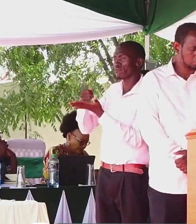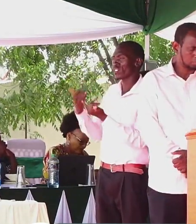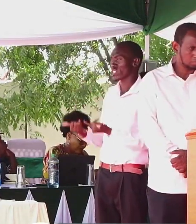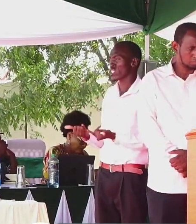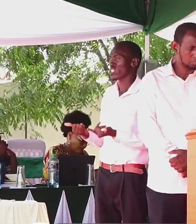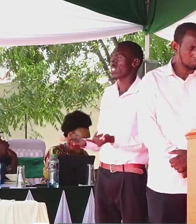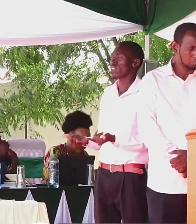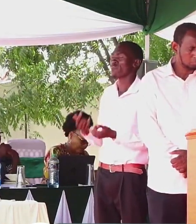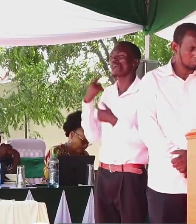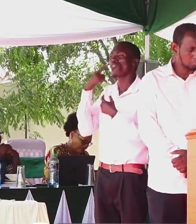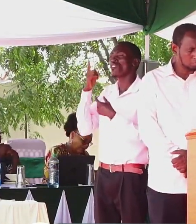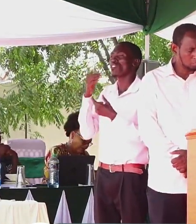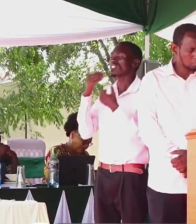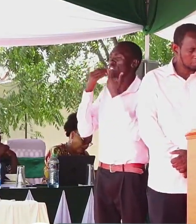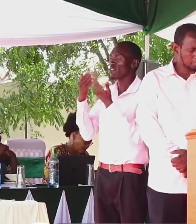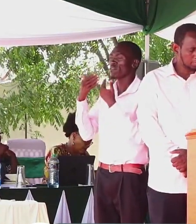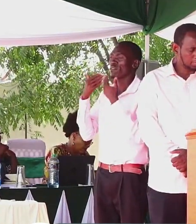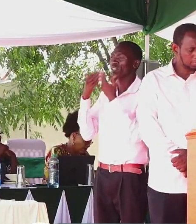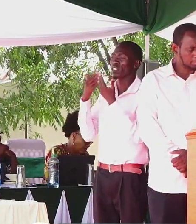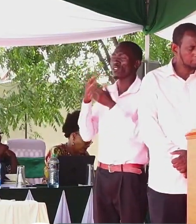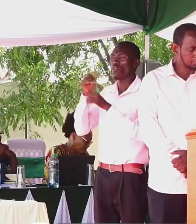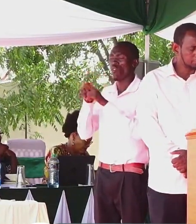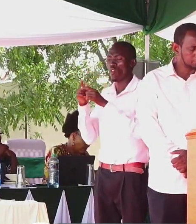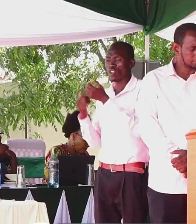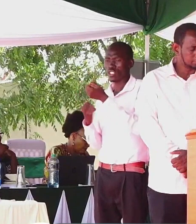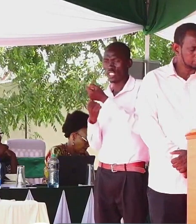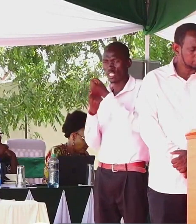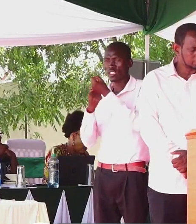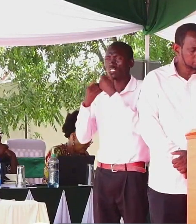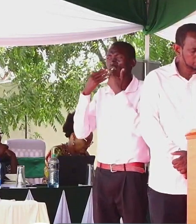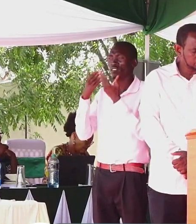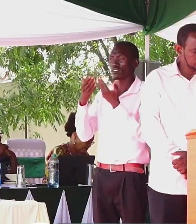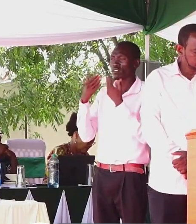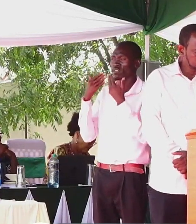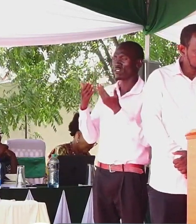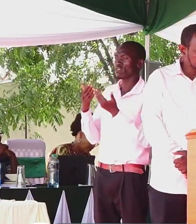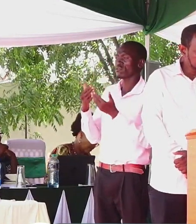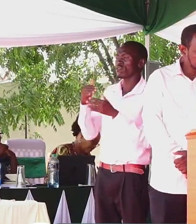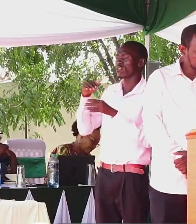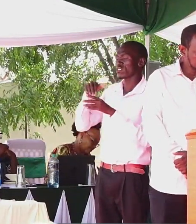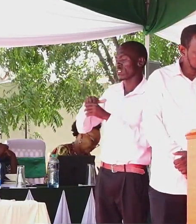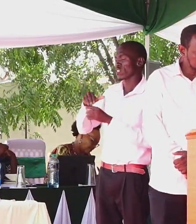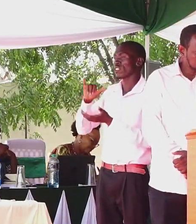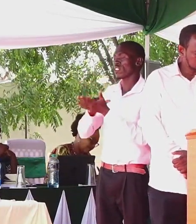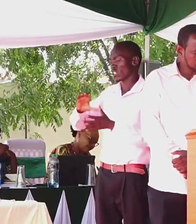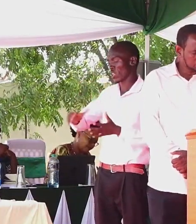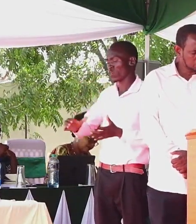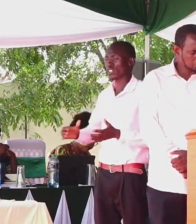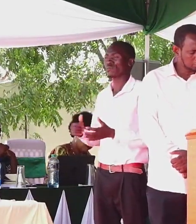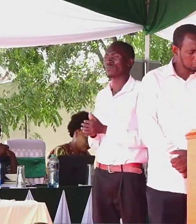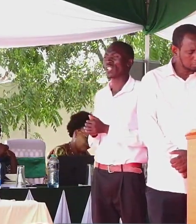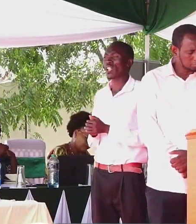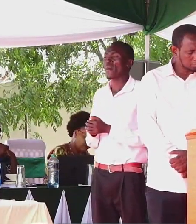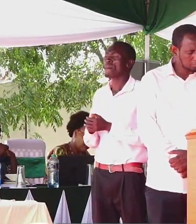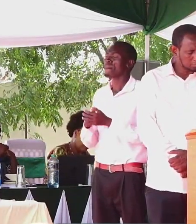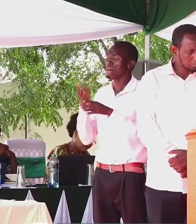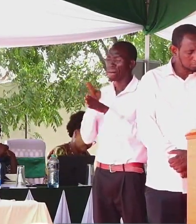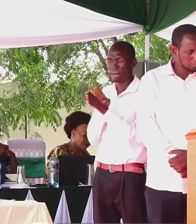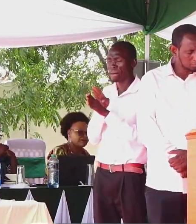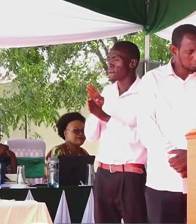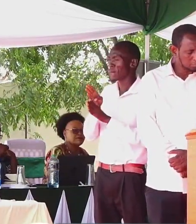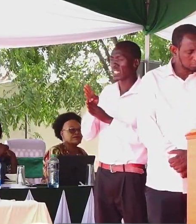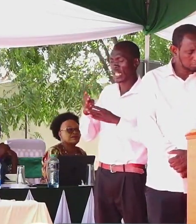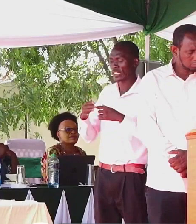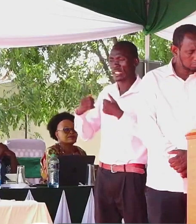very grateful for the support they're giving us to that particular county. One of our major challenges that we